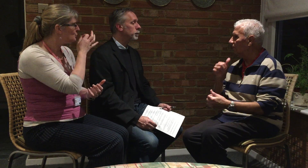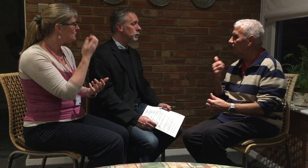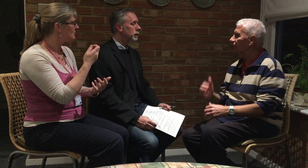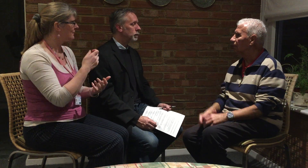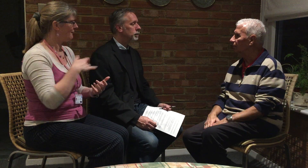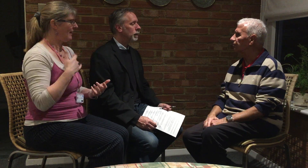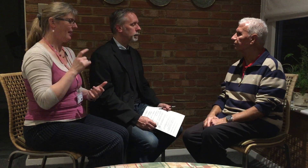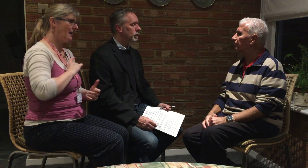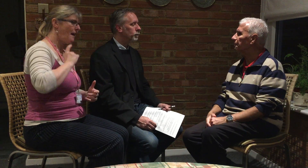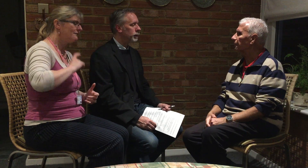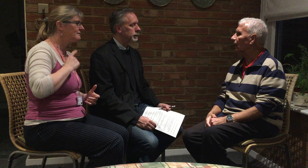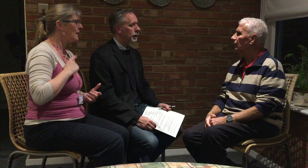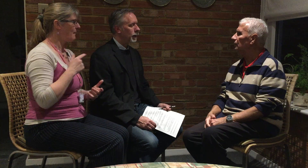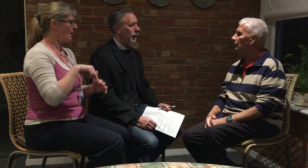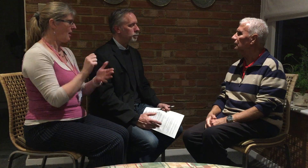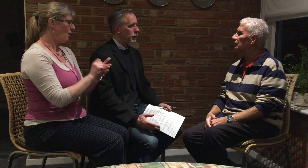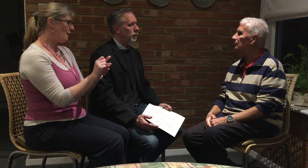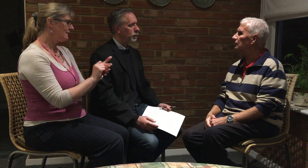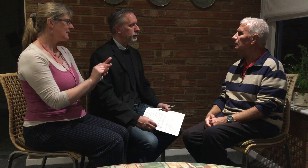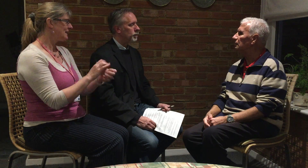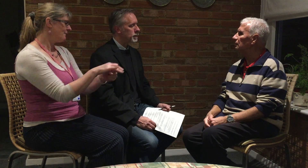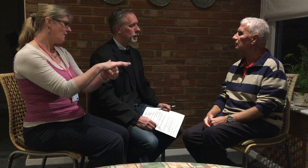comfortable in the office and be part of the team.